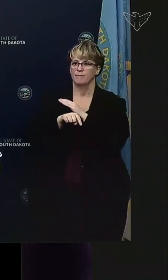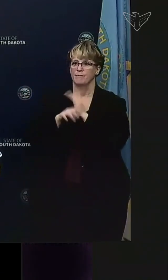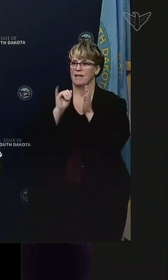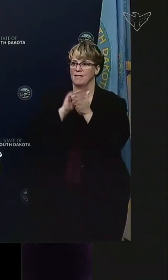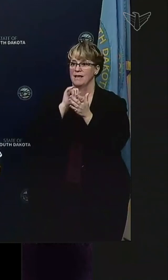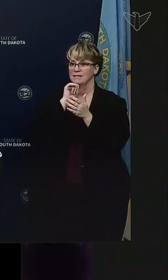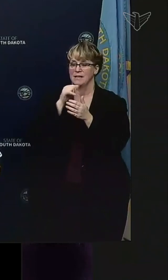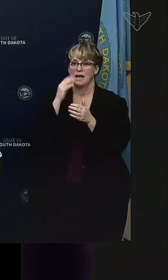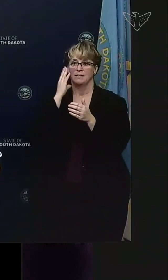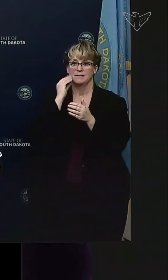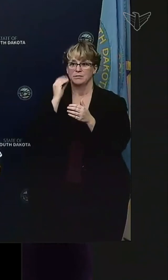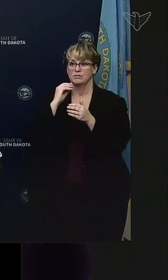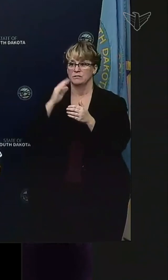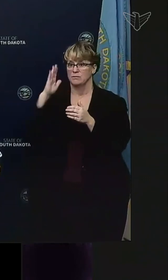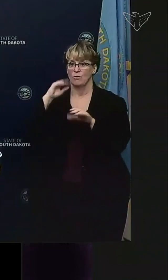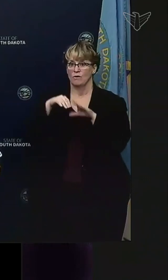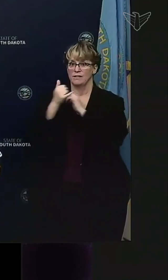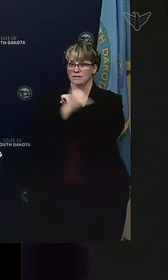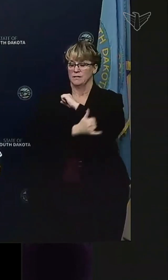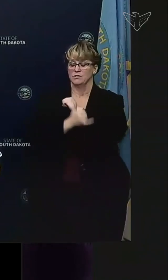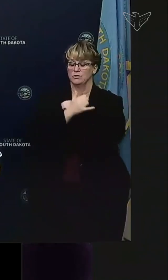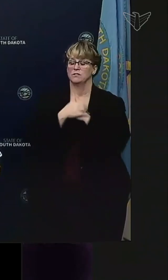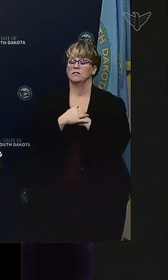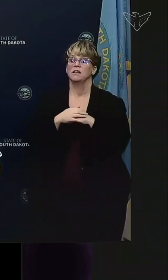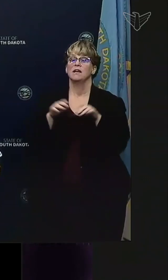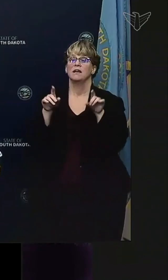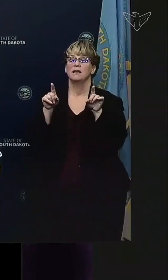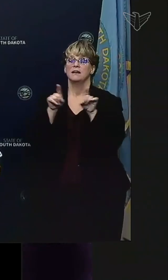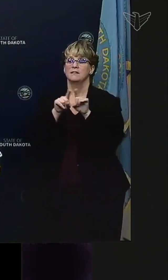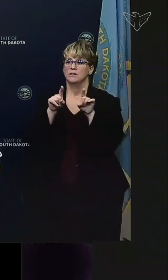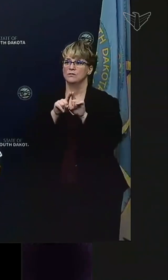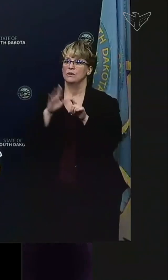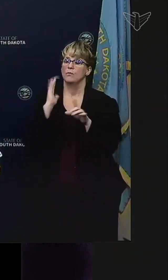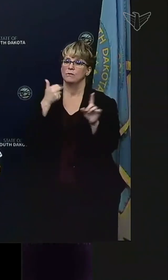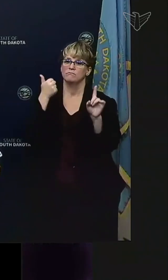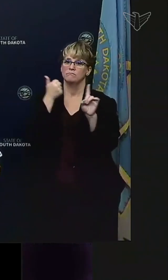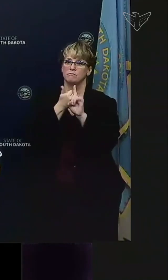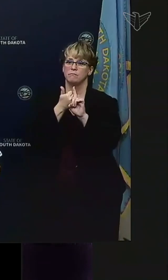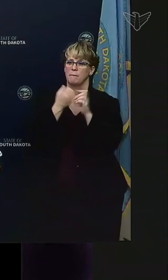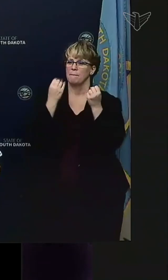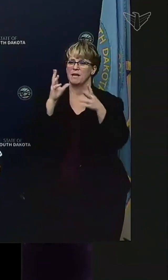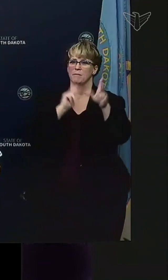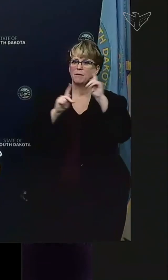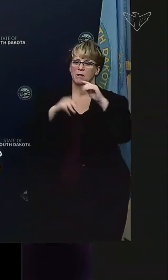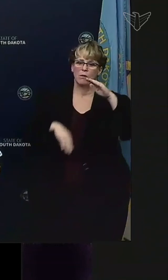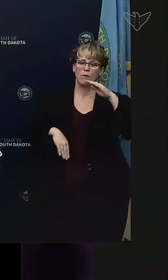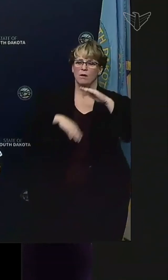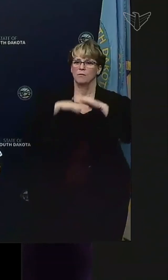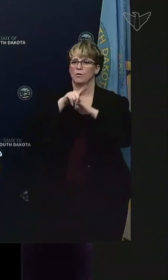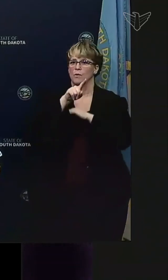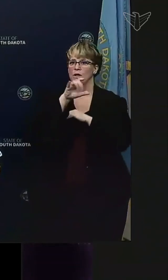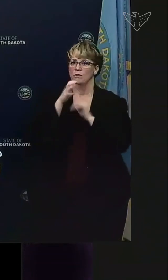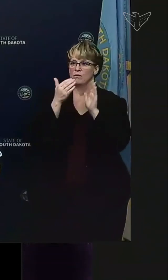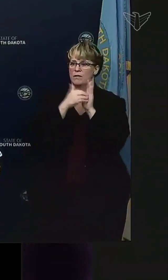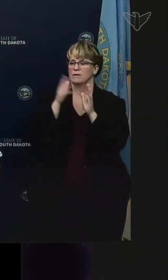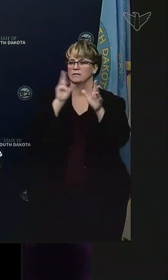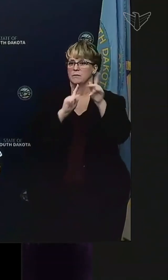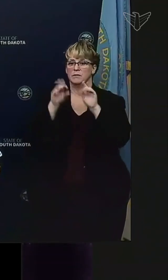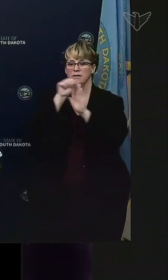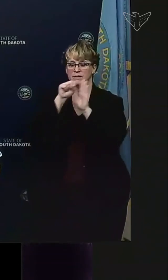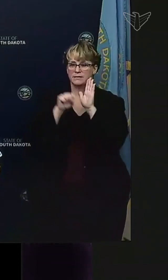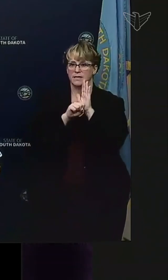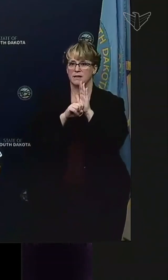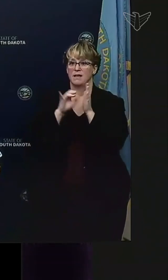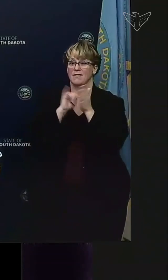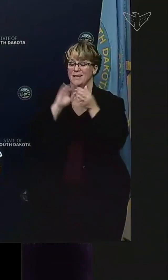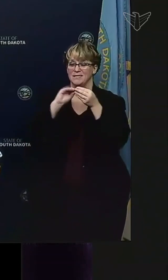been conducted before in this country. It is also something that will impact a lot of people, up to 100,000 people in the state, which is